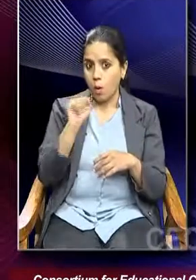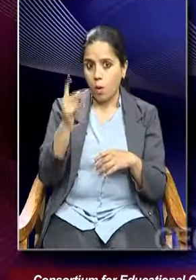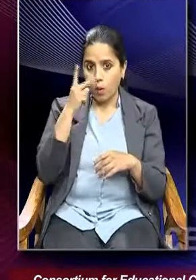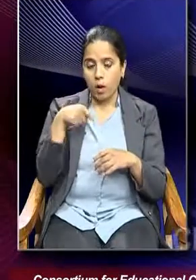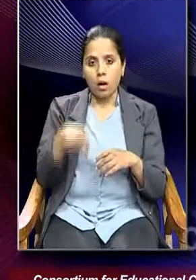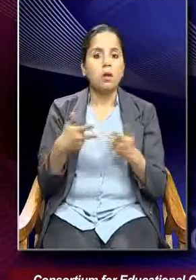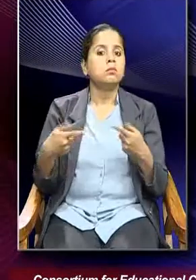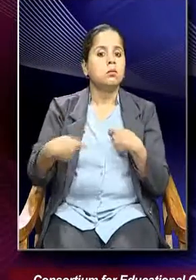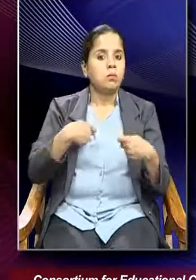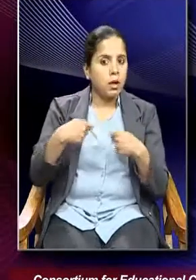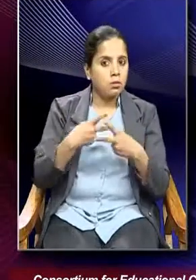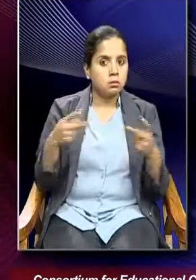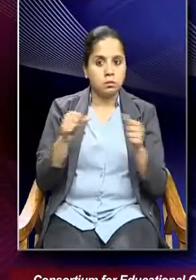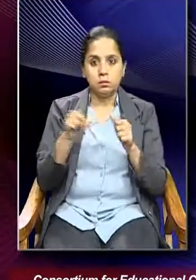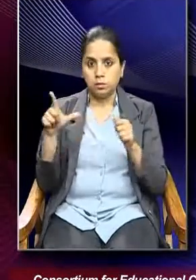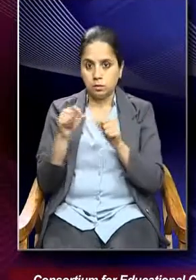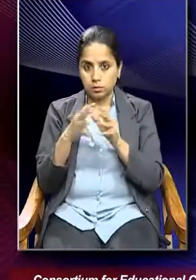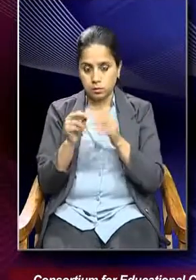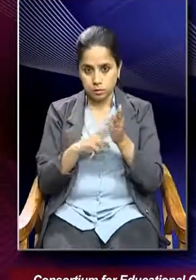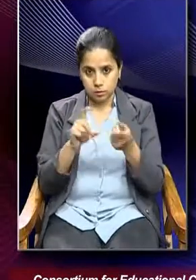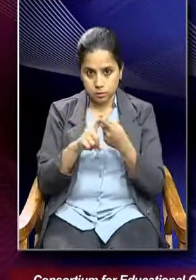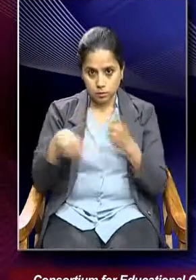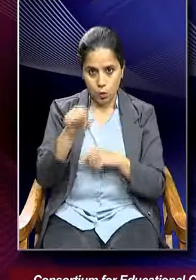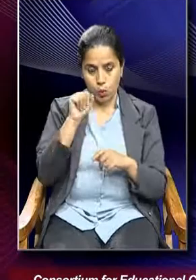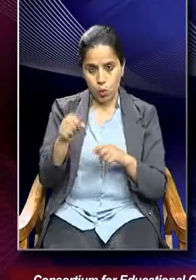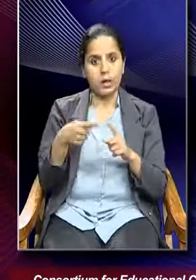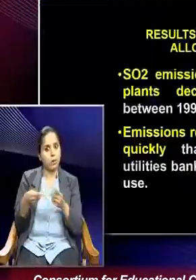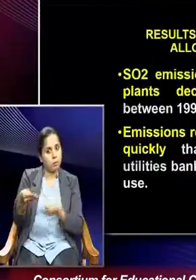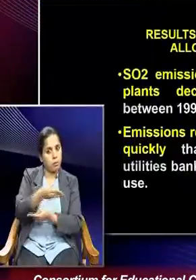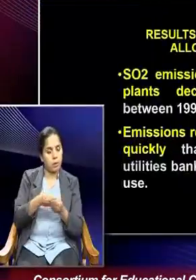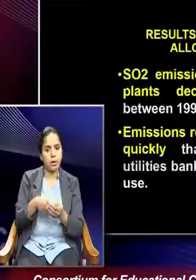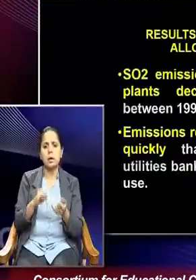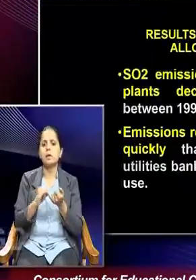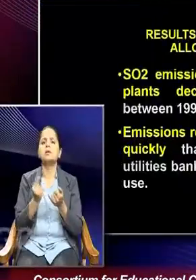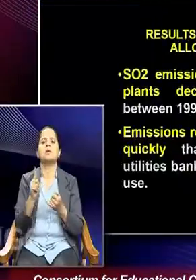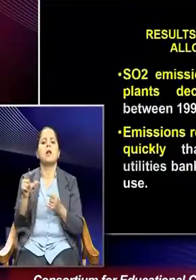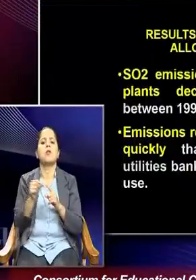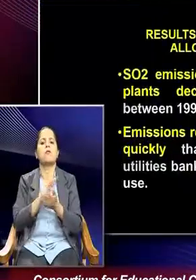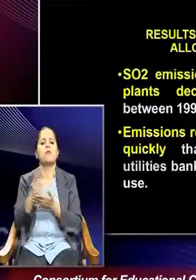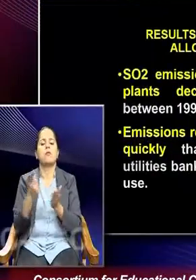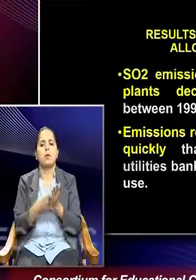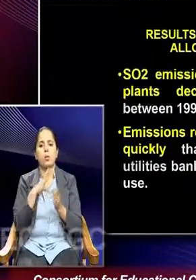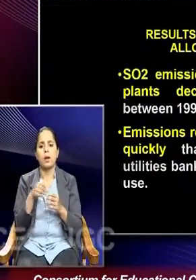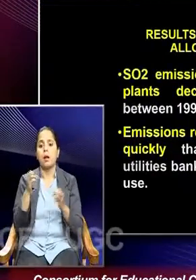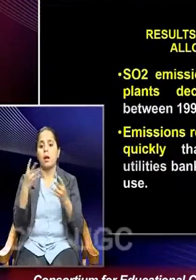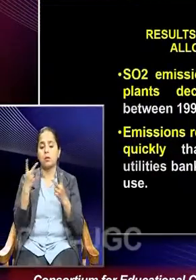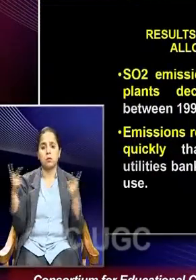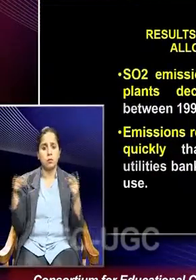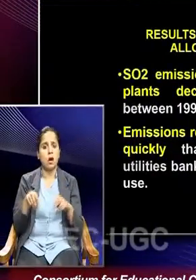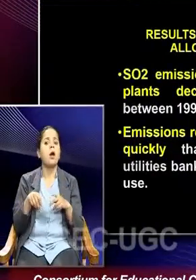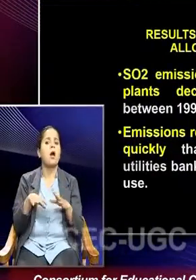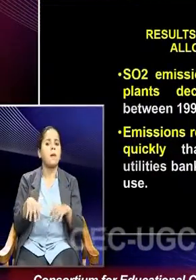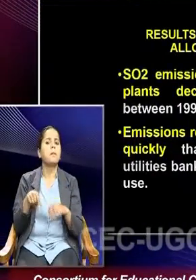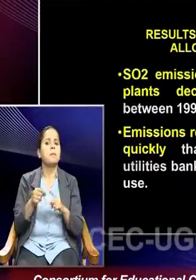trading, allowance trading, which is sulfur dioxide emissions from electric power plants